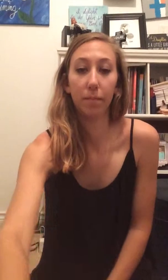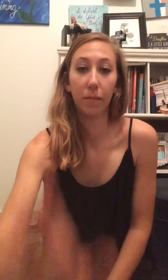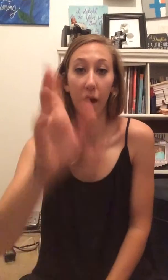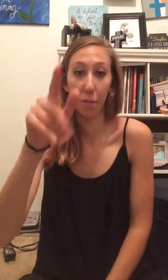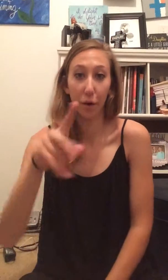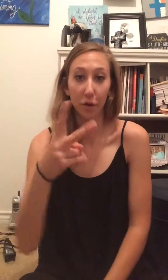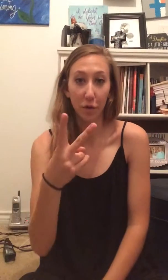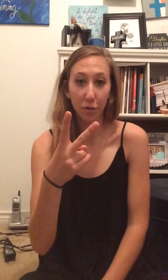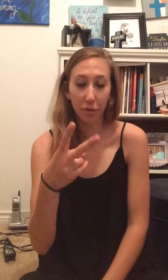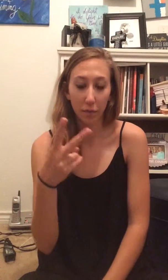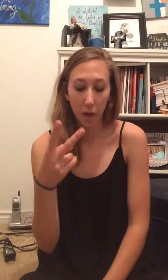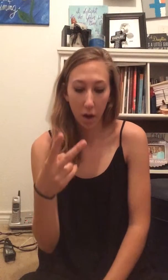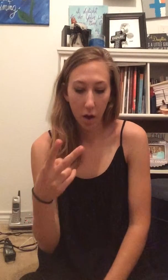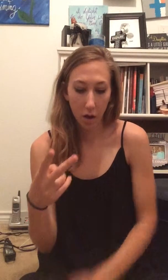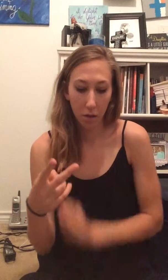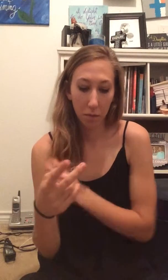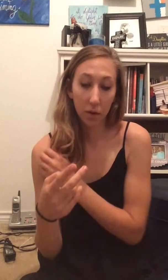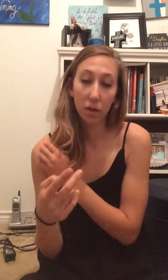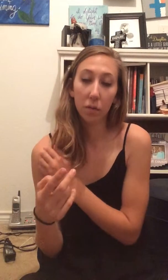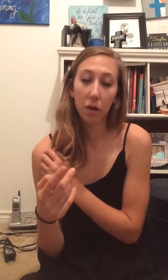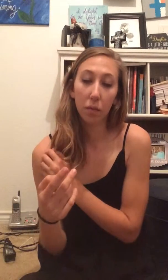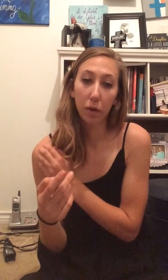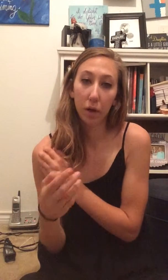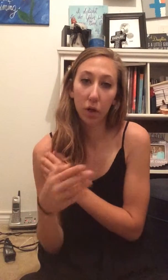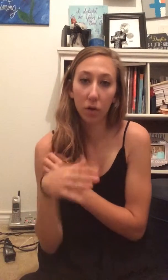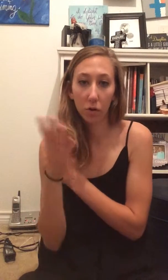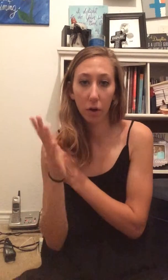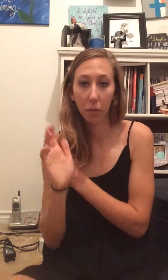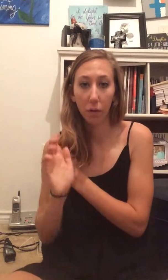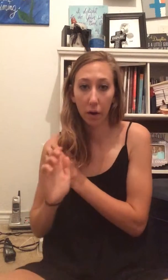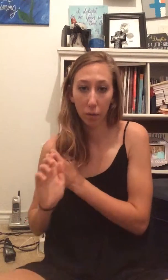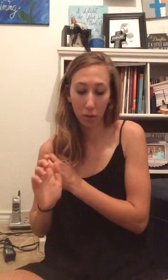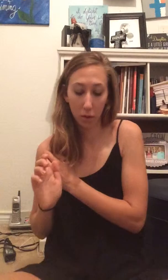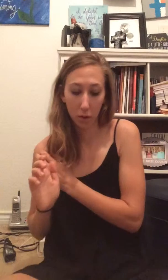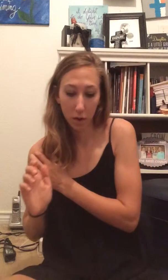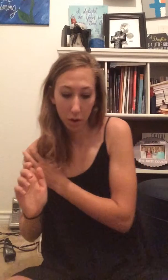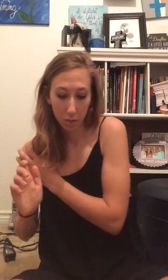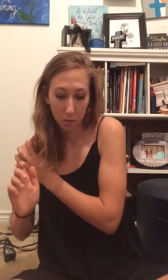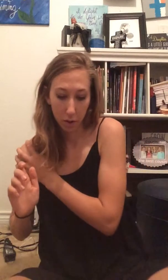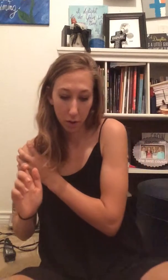Okay, part two is going to be the bridge. Sorry, I'm going out of order, but